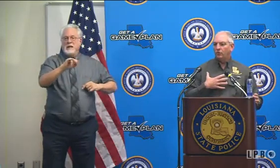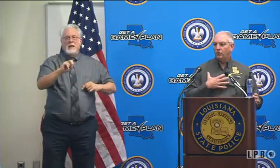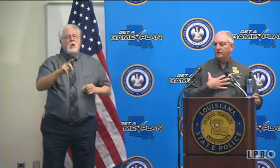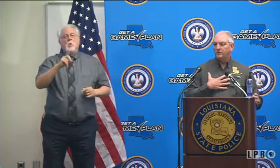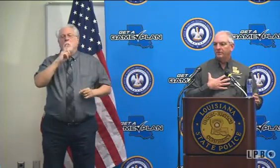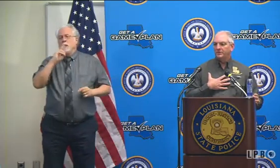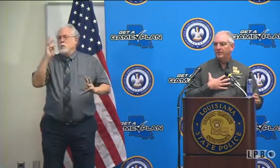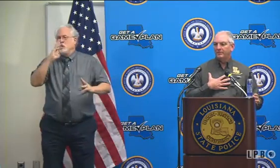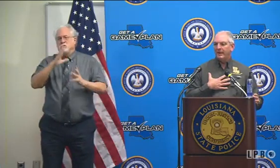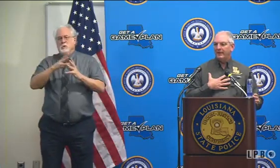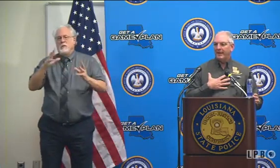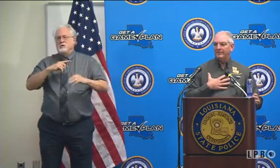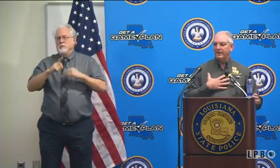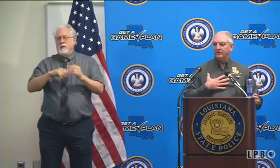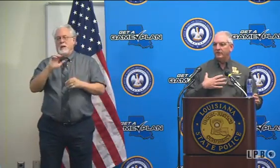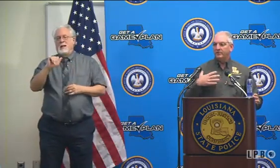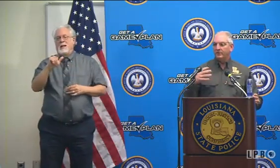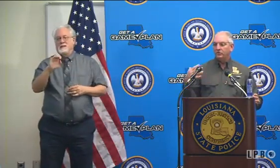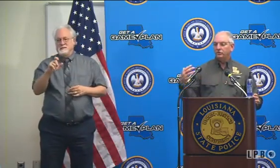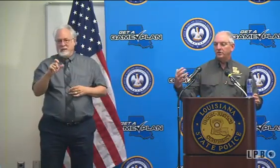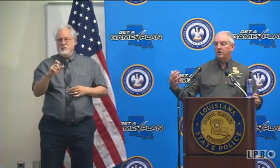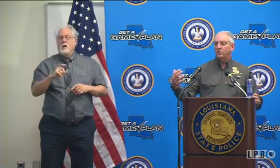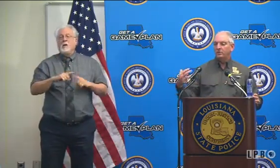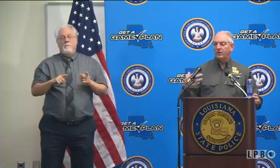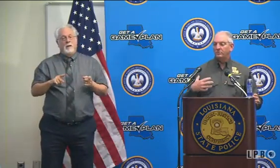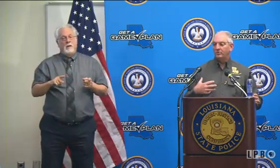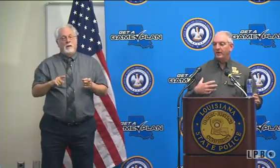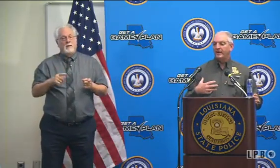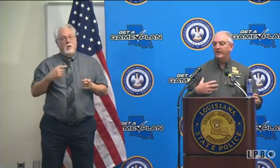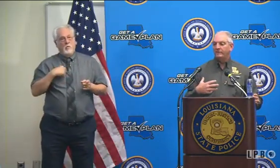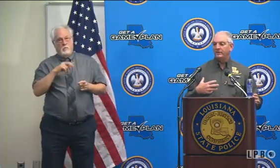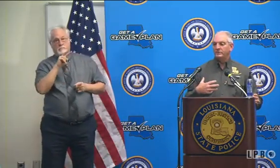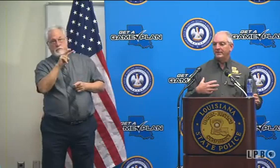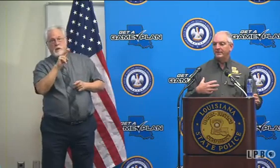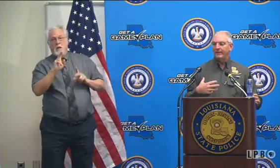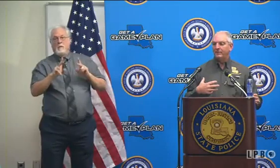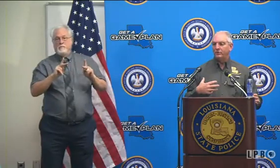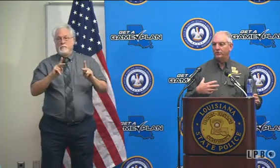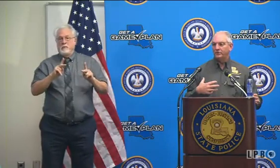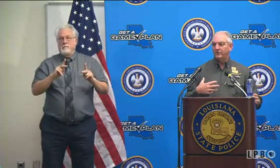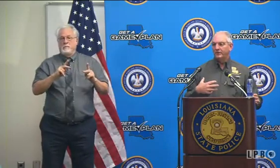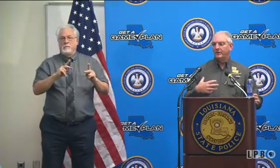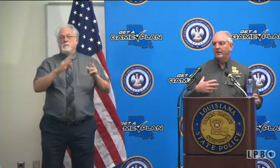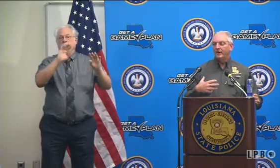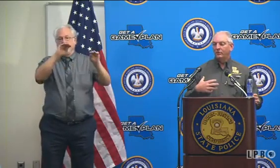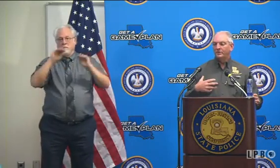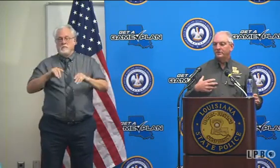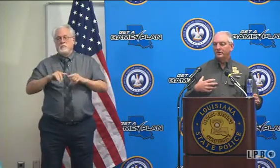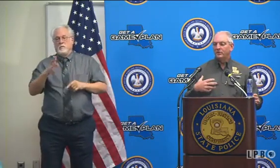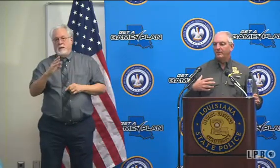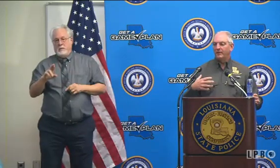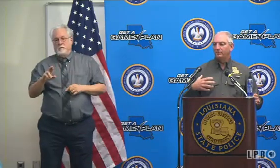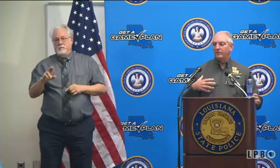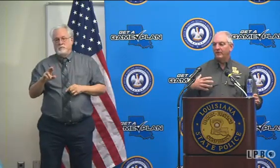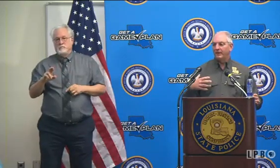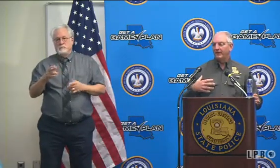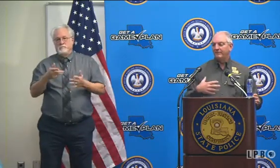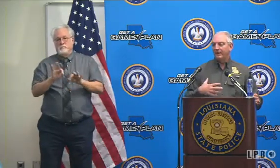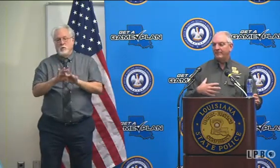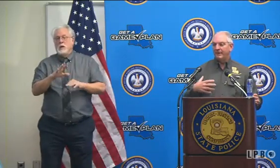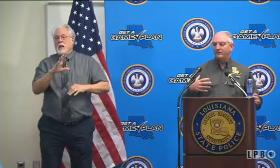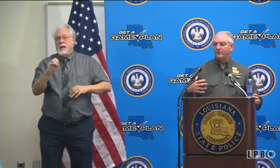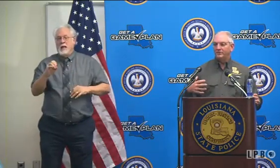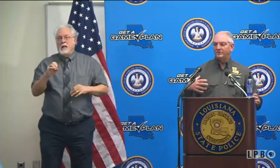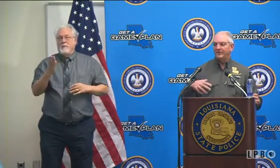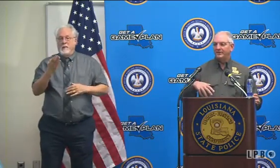really worry so much about Alexandria, but you should know we're also bringing individuals into Baton Rouge, which is incredibly important. And